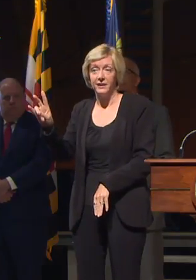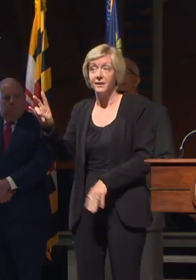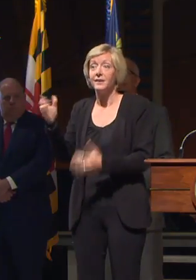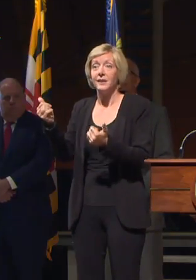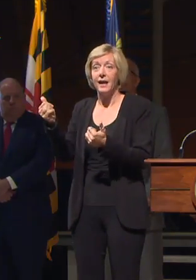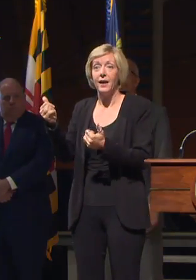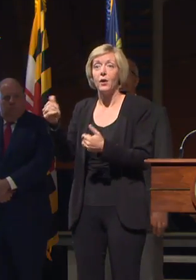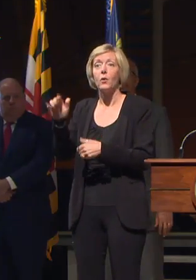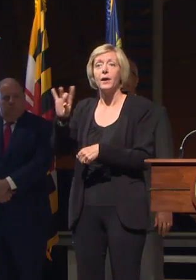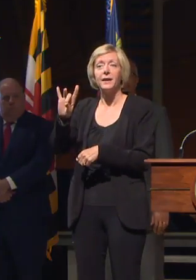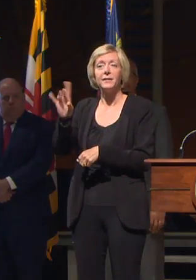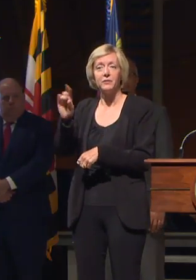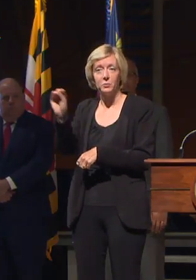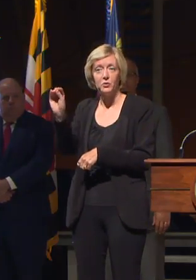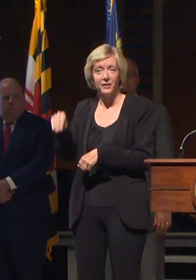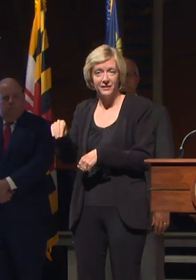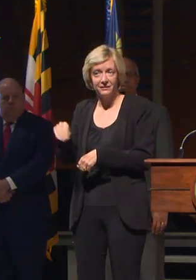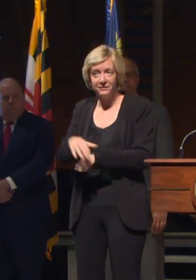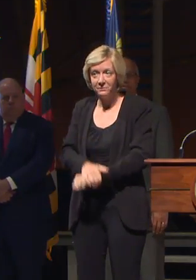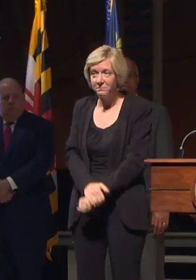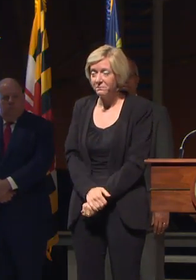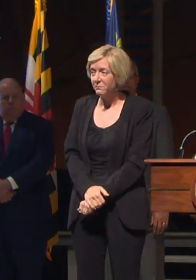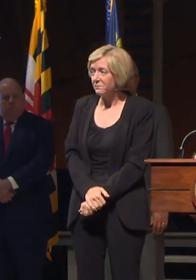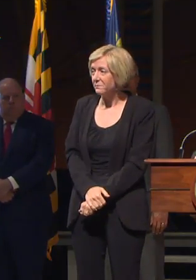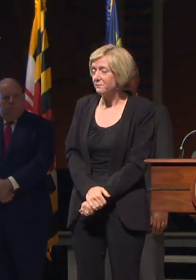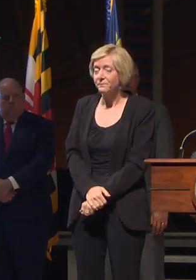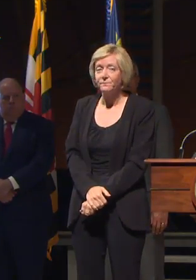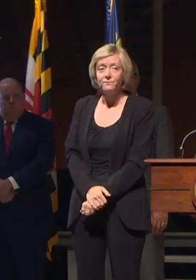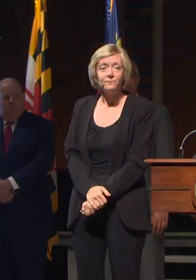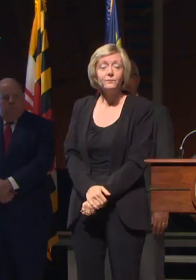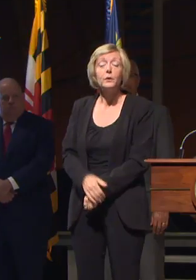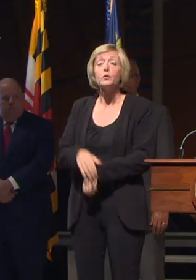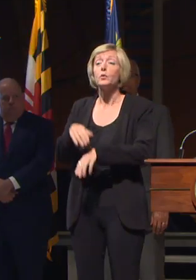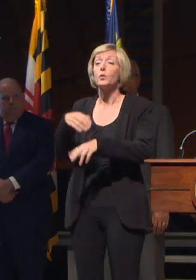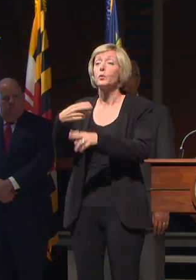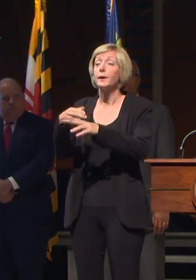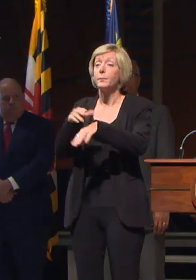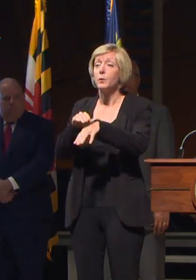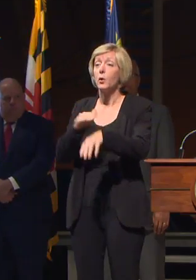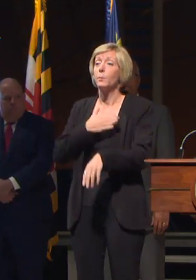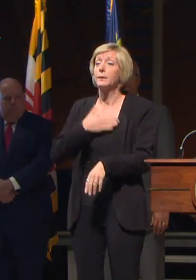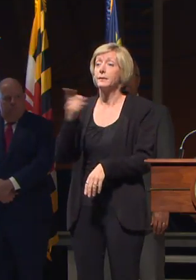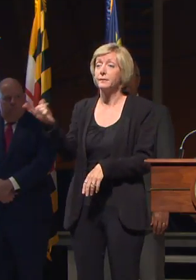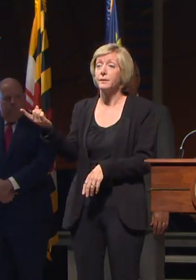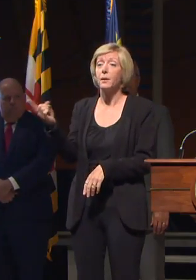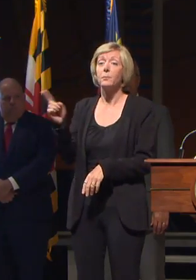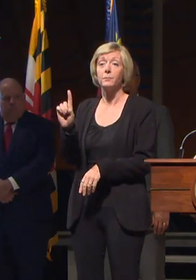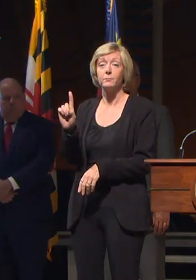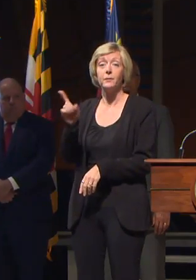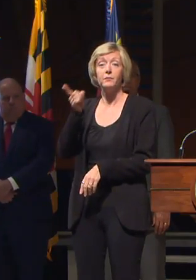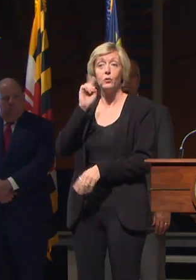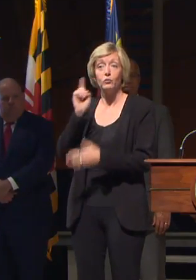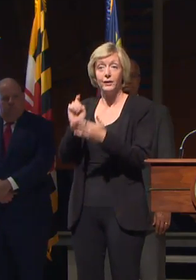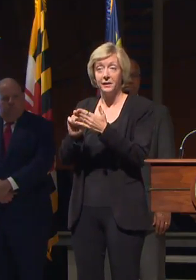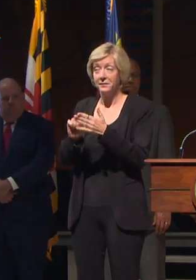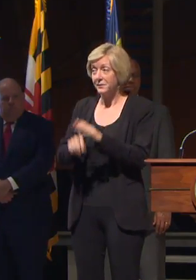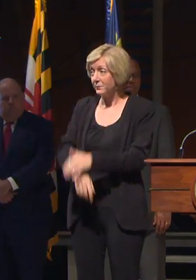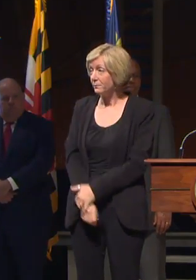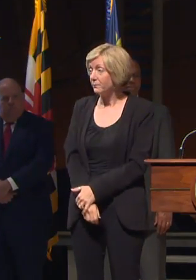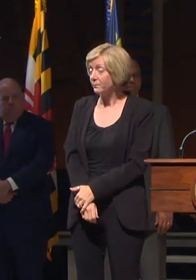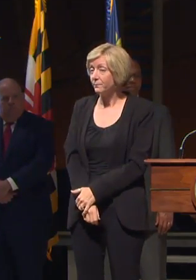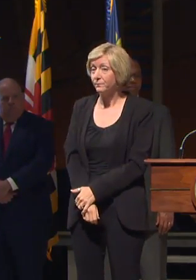to 87% in fiscal year 18. So folks, when your name is called, please come up front to be